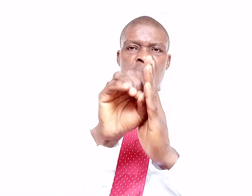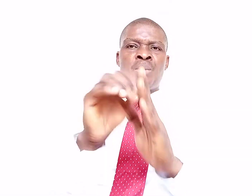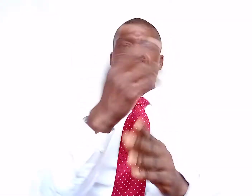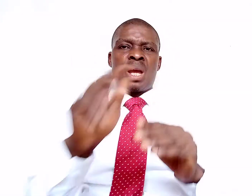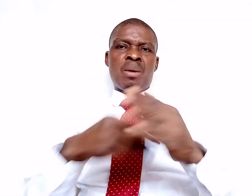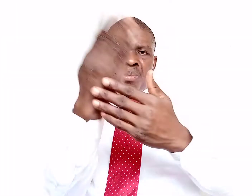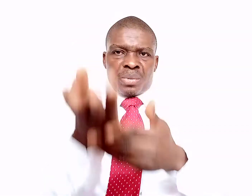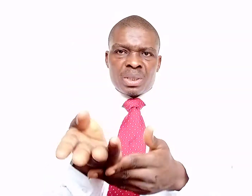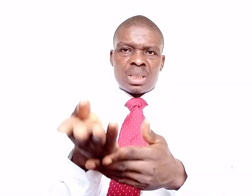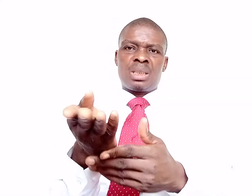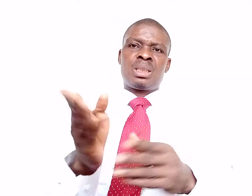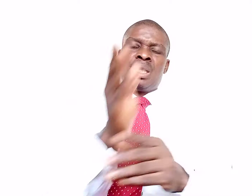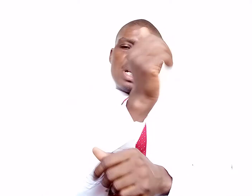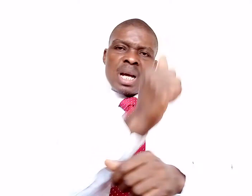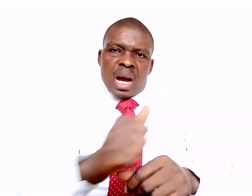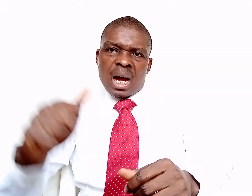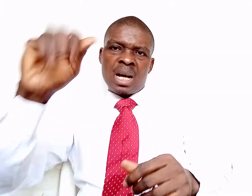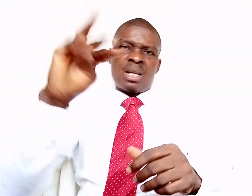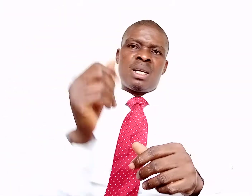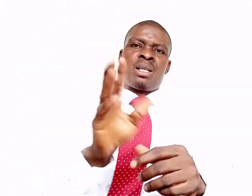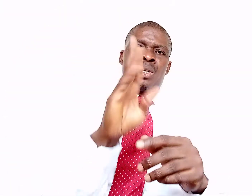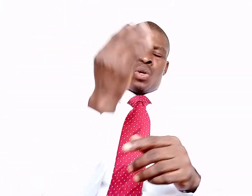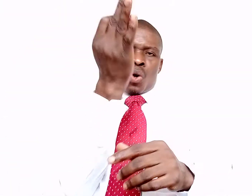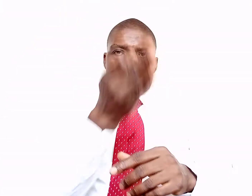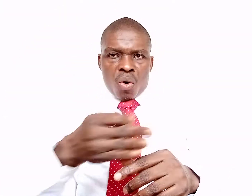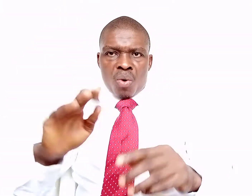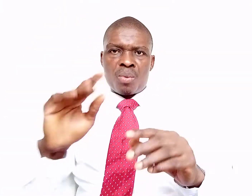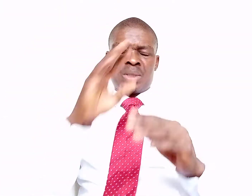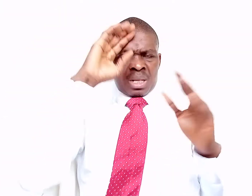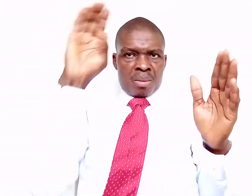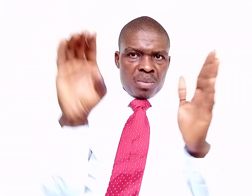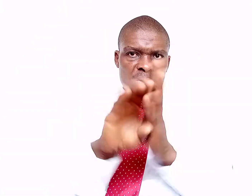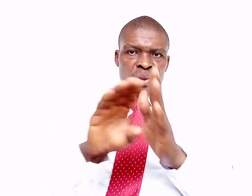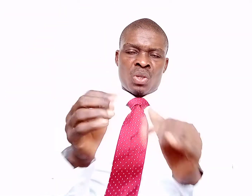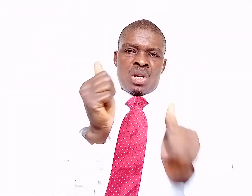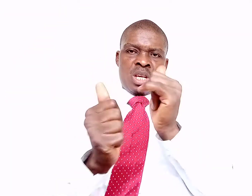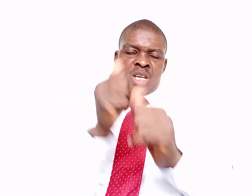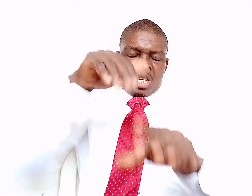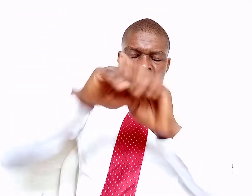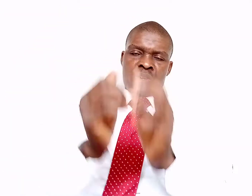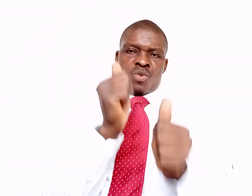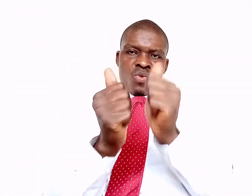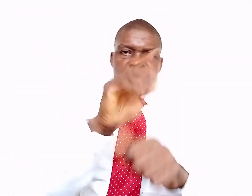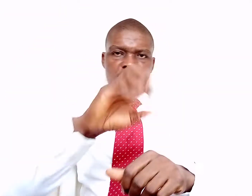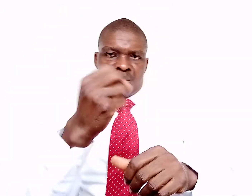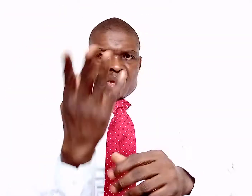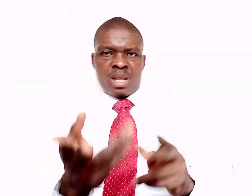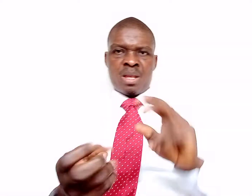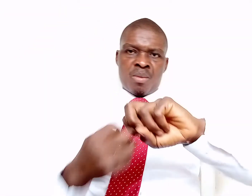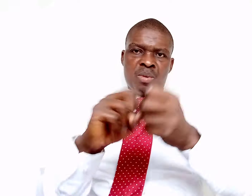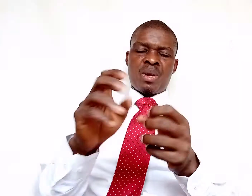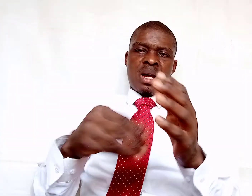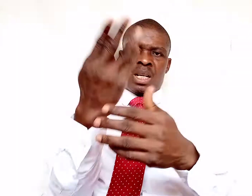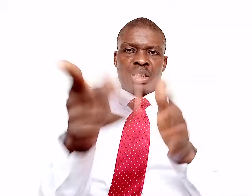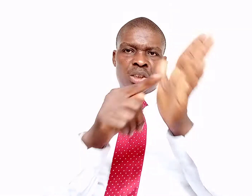presented an array of unpleasant photos in which many casualties are shown after automobile